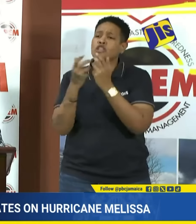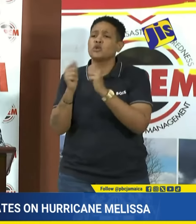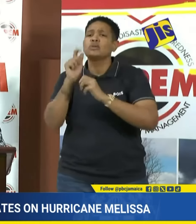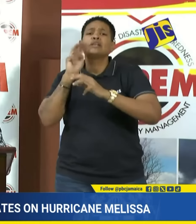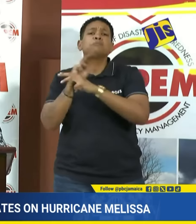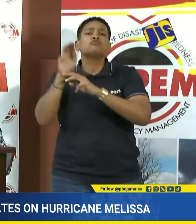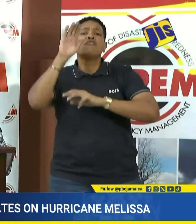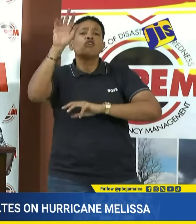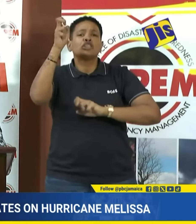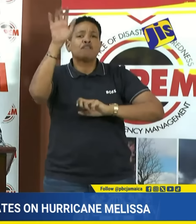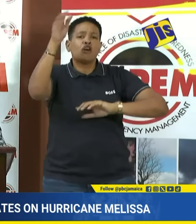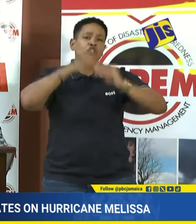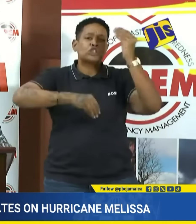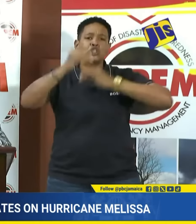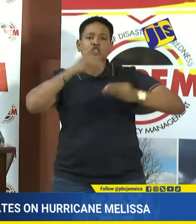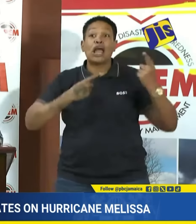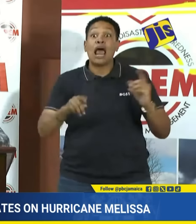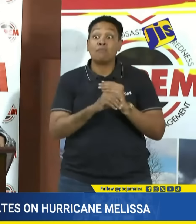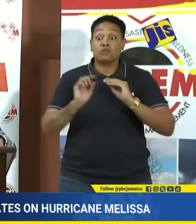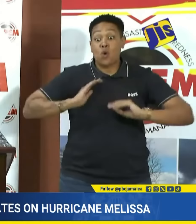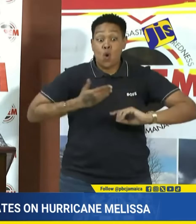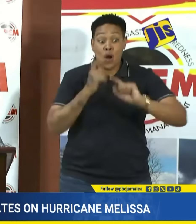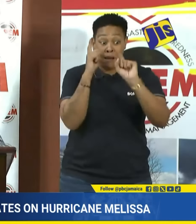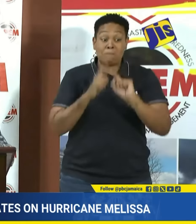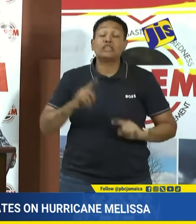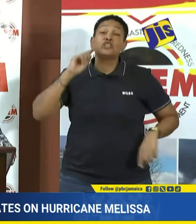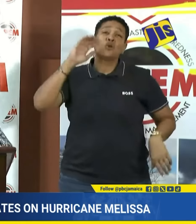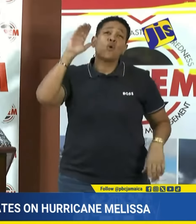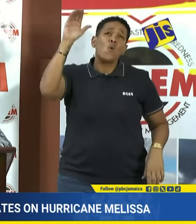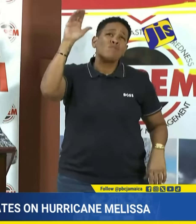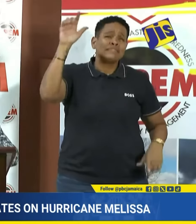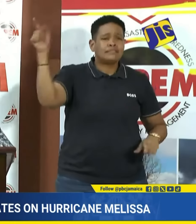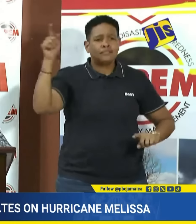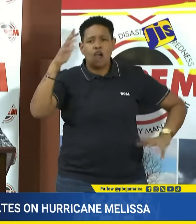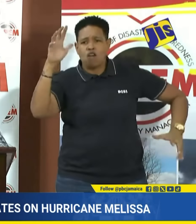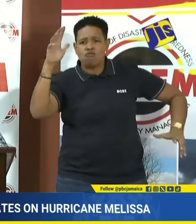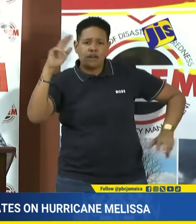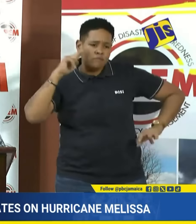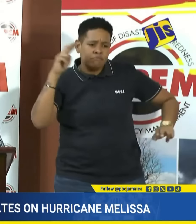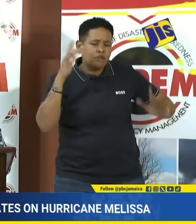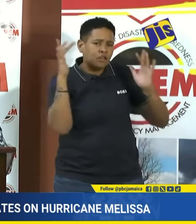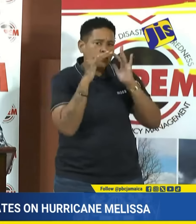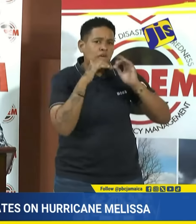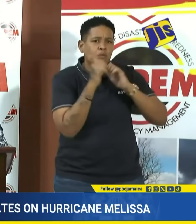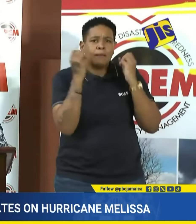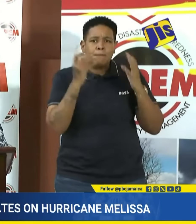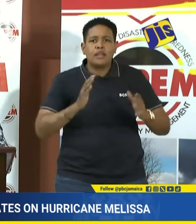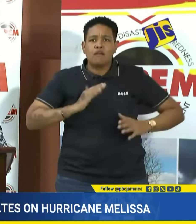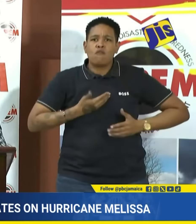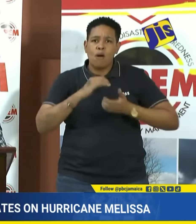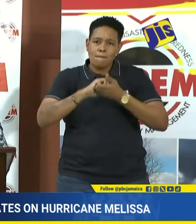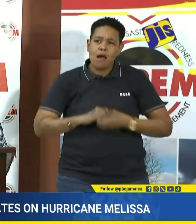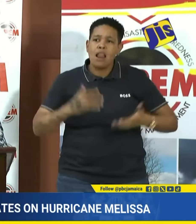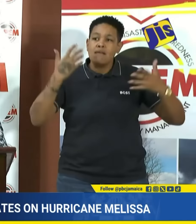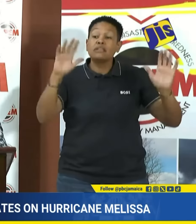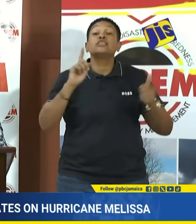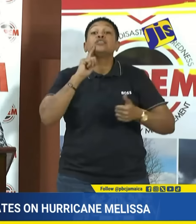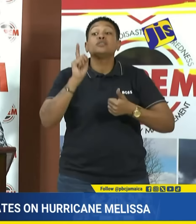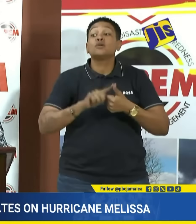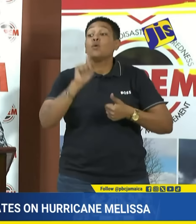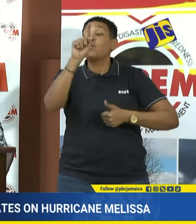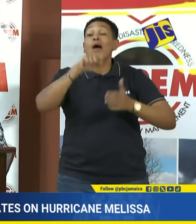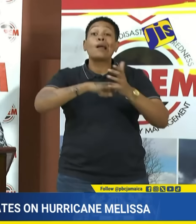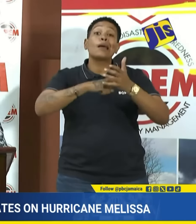the Ministry of Foreign Affairs and Foreign Trade. And so our missions overseas, they are already in touch with many of our partners. One